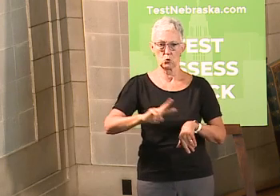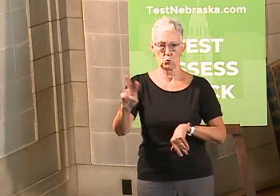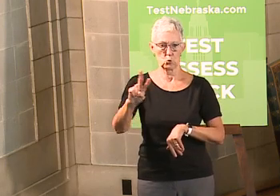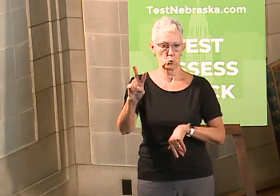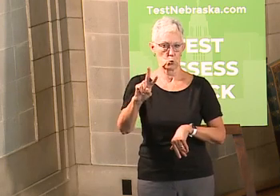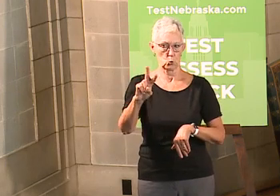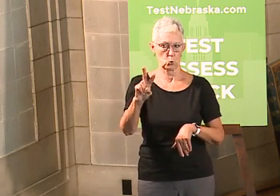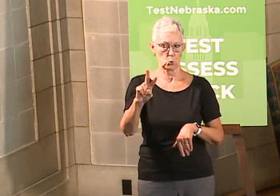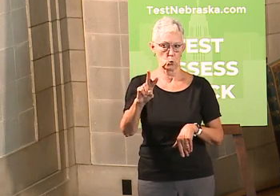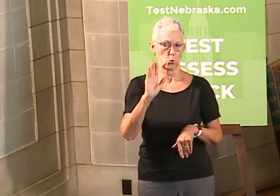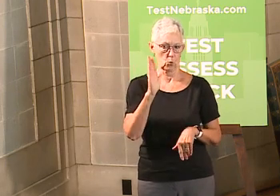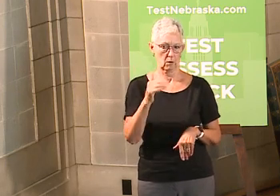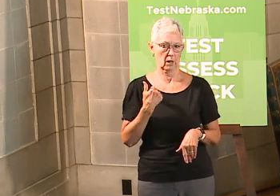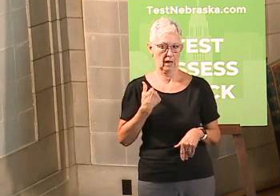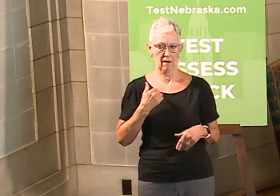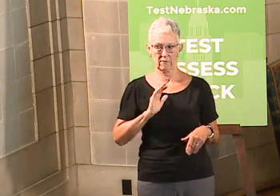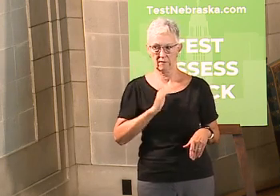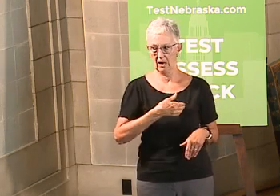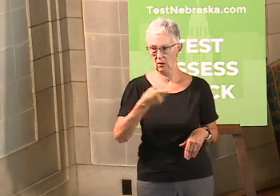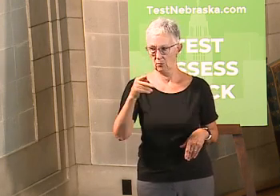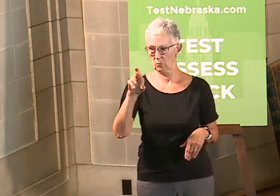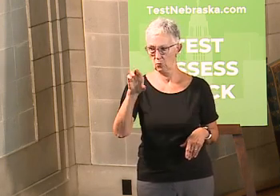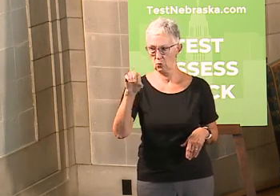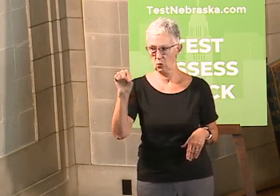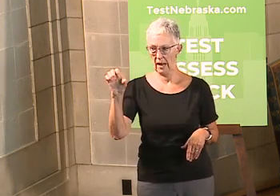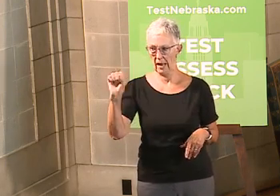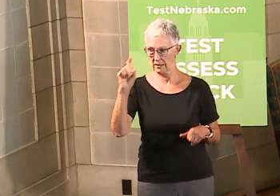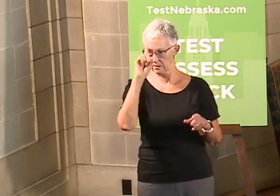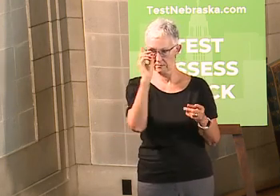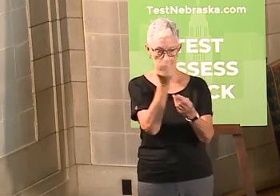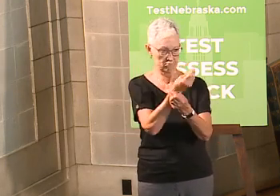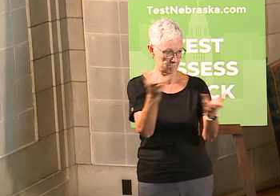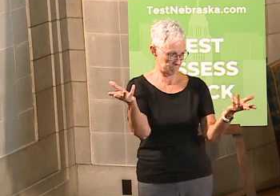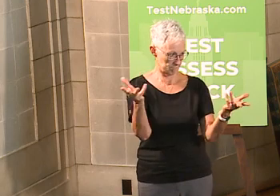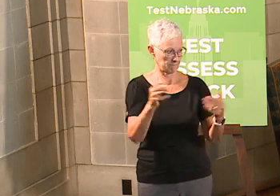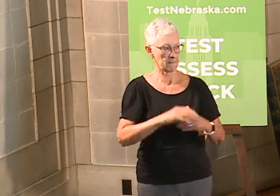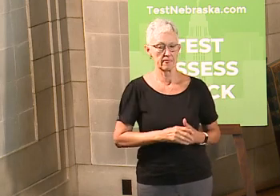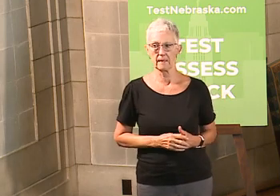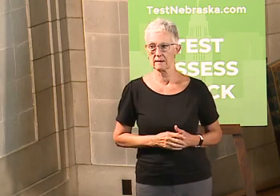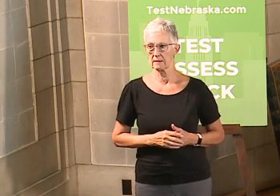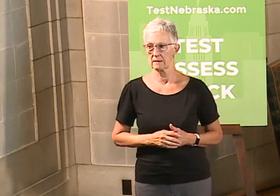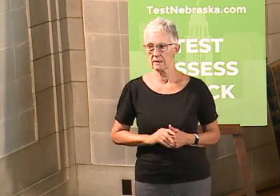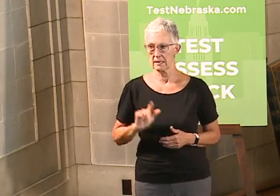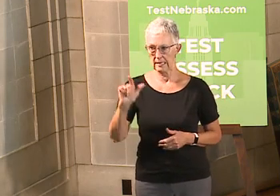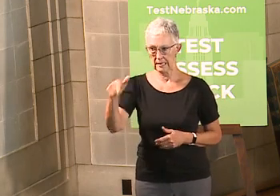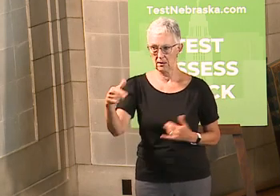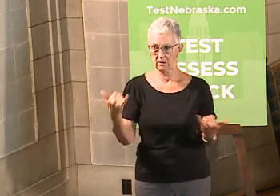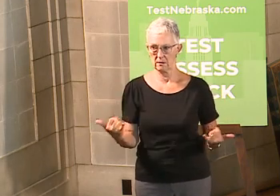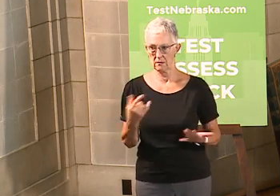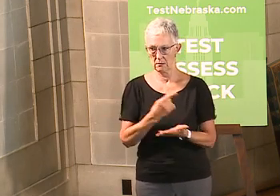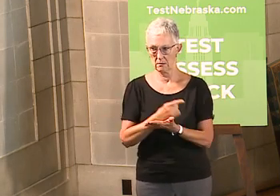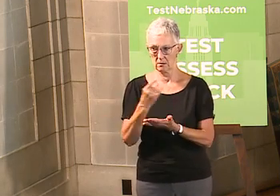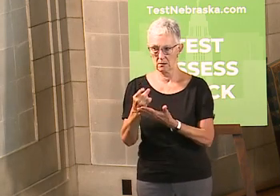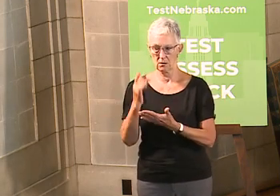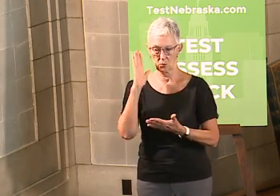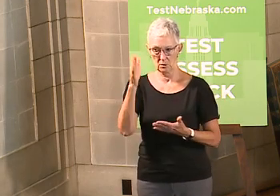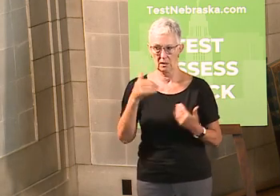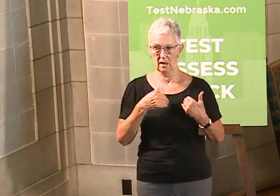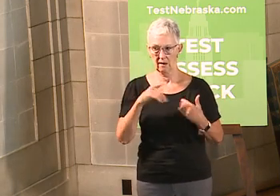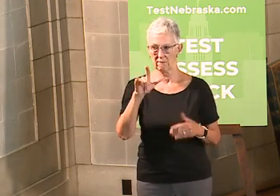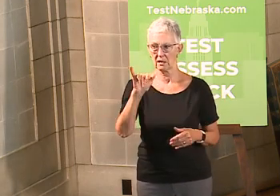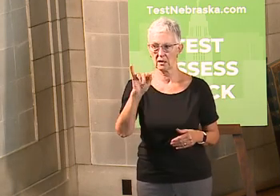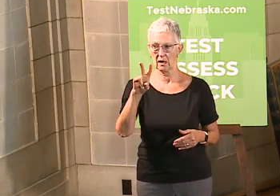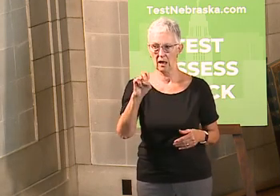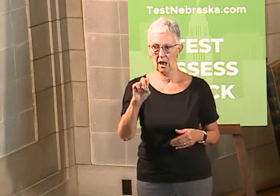bit different from what we're doing. And then actually later this week, we're going to be doing a livestock-friendly announcement. So that will come later in the